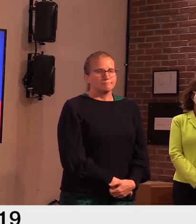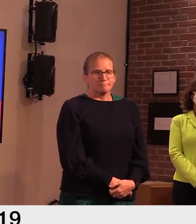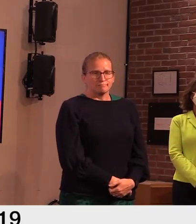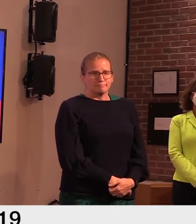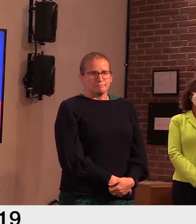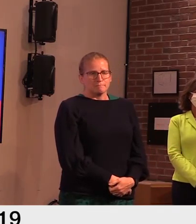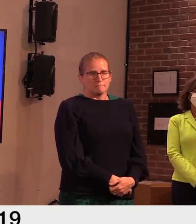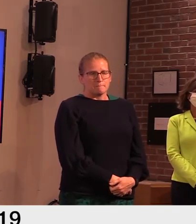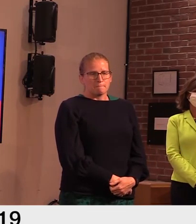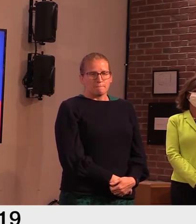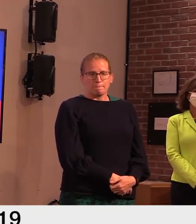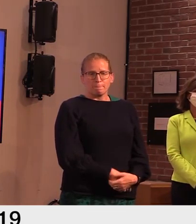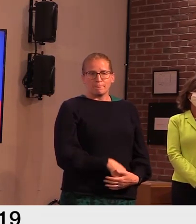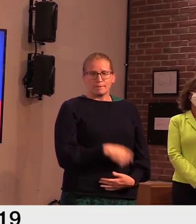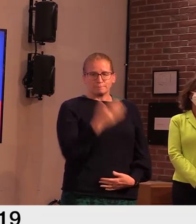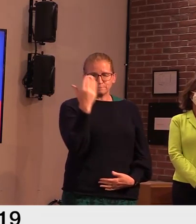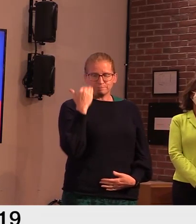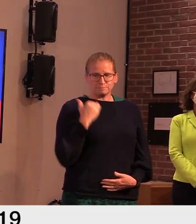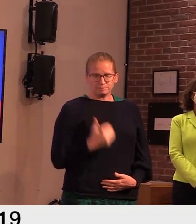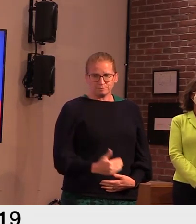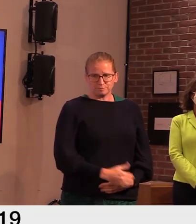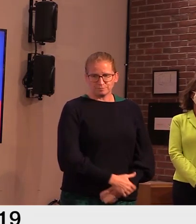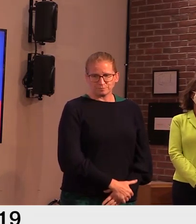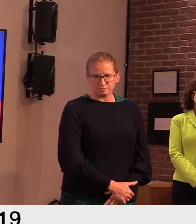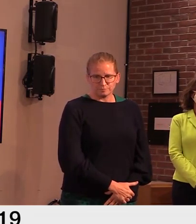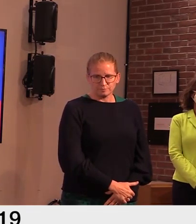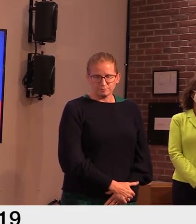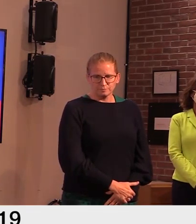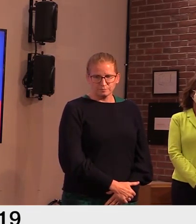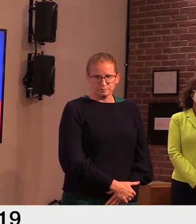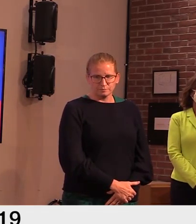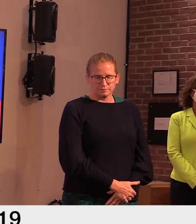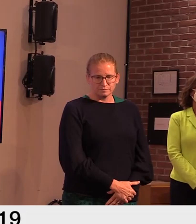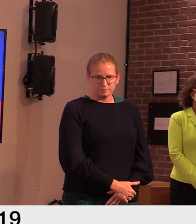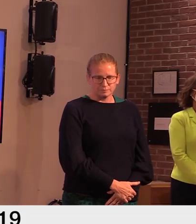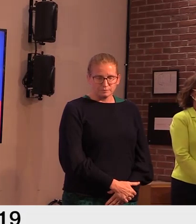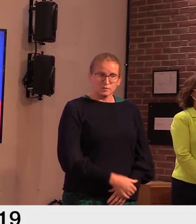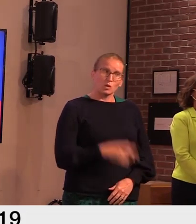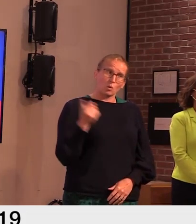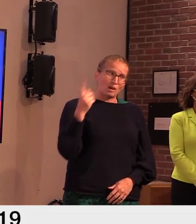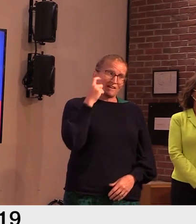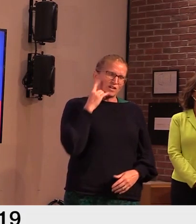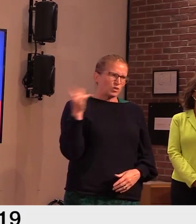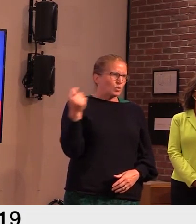Vermont. We'll get through this, and we'll be better for it once we do.